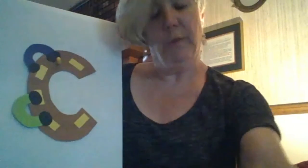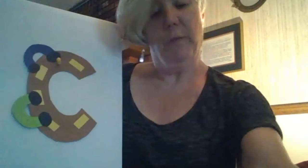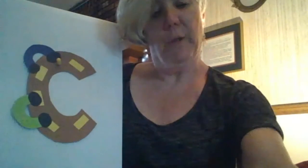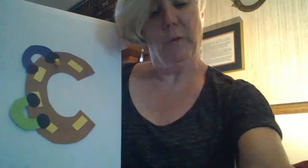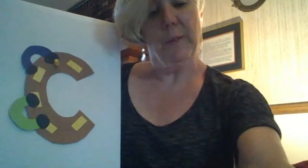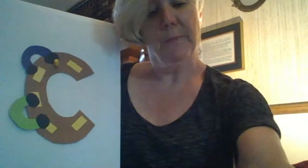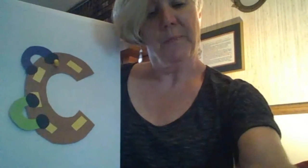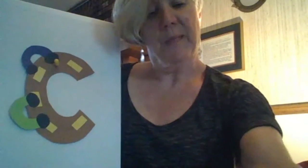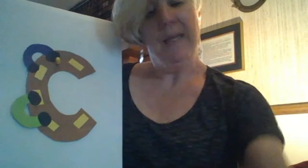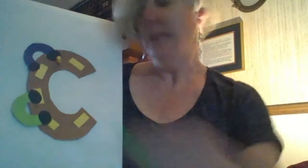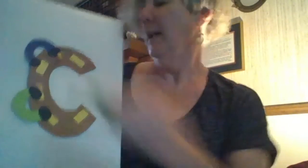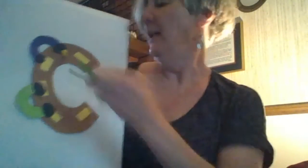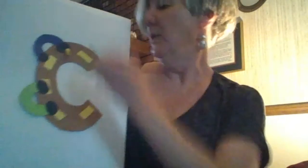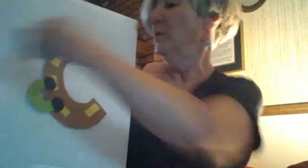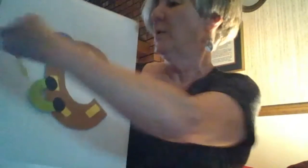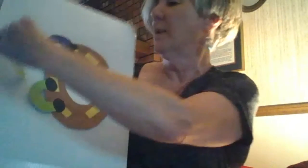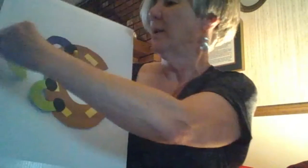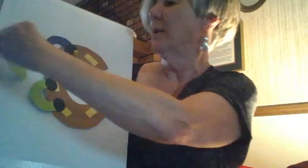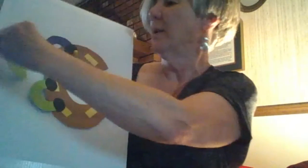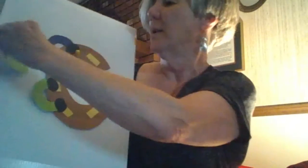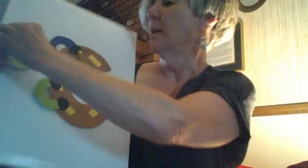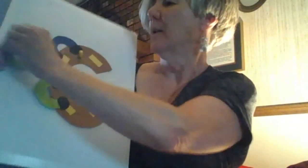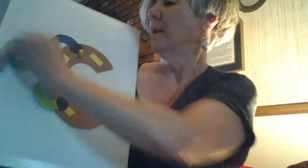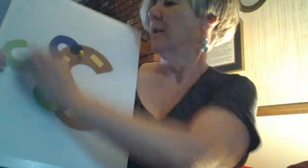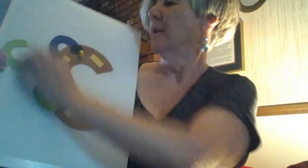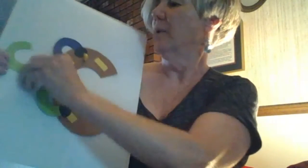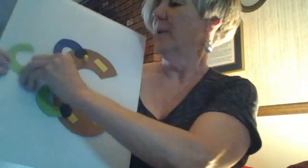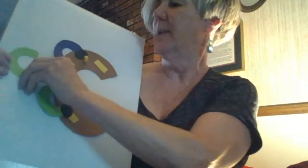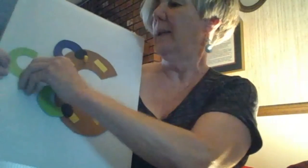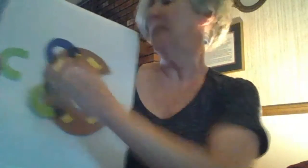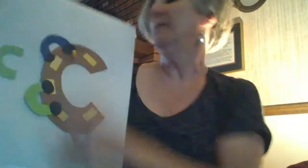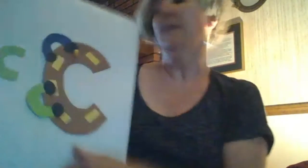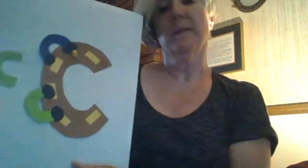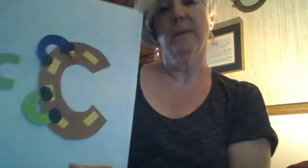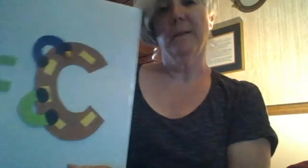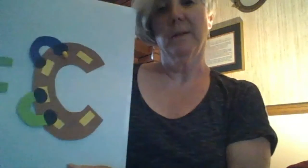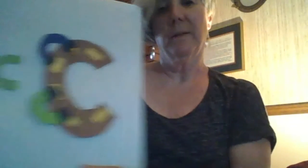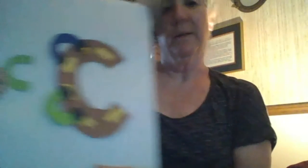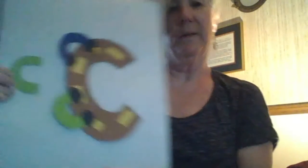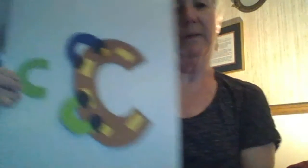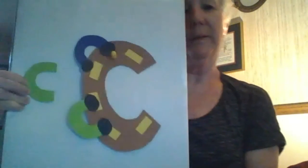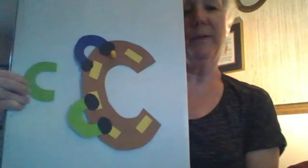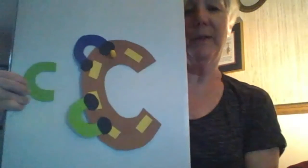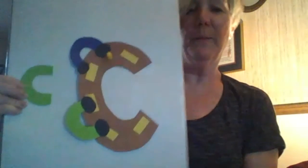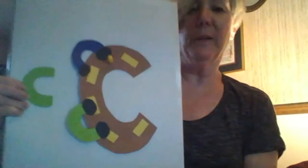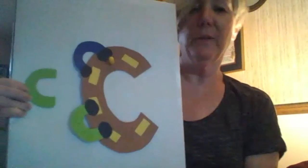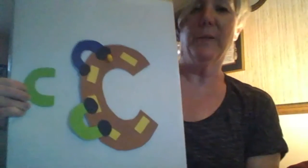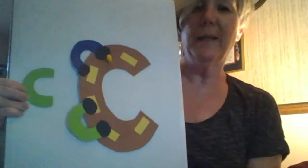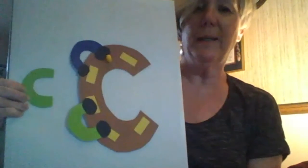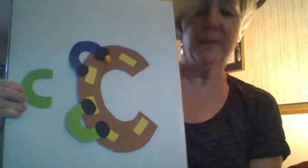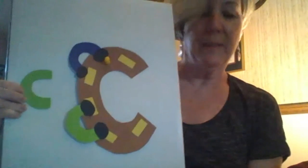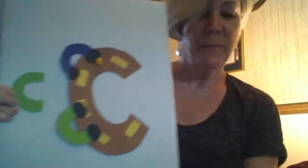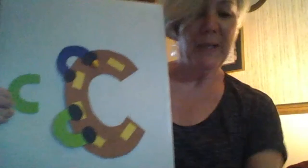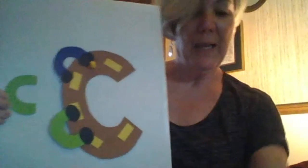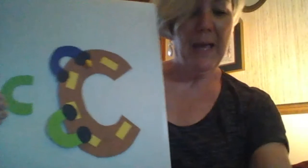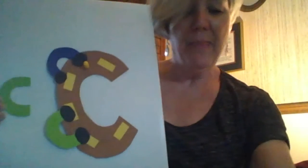on our road, and I used little C's. You see them, the little